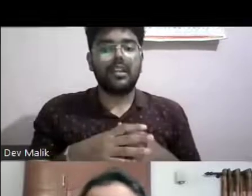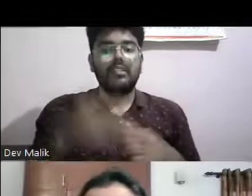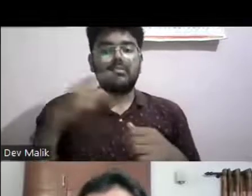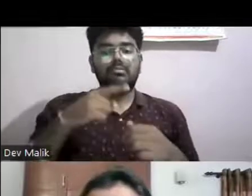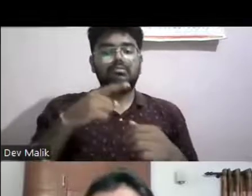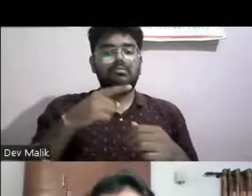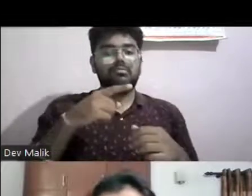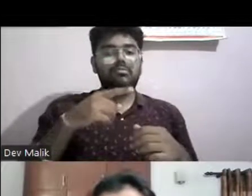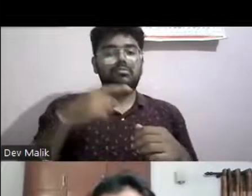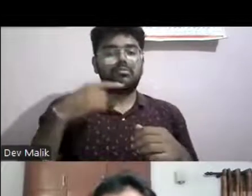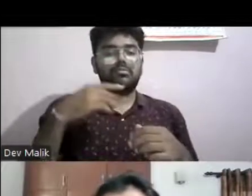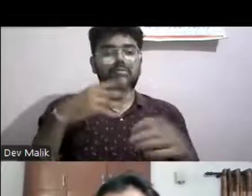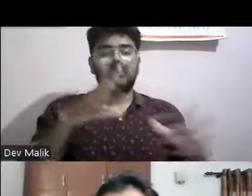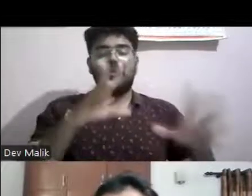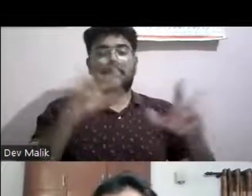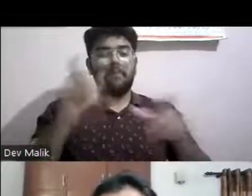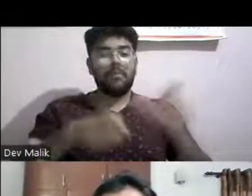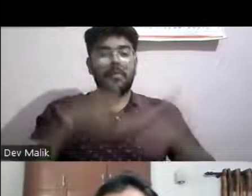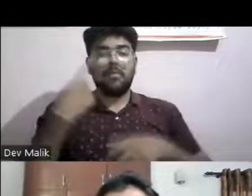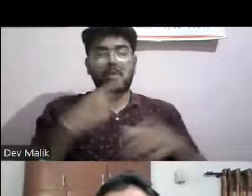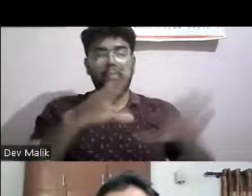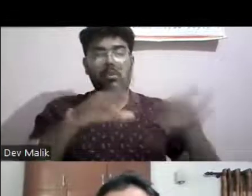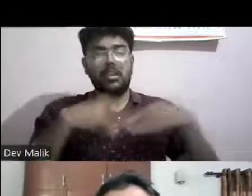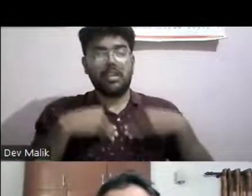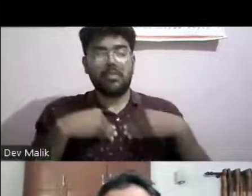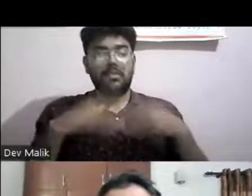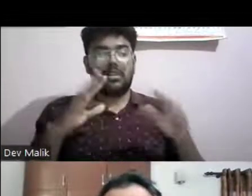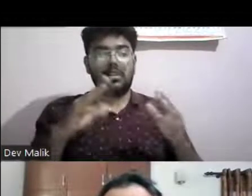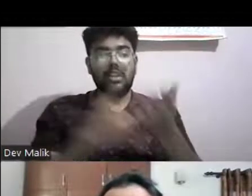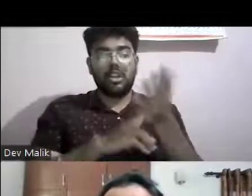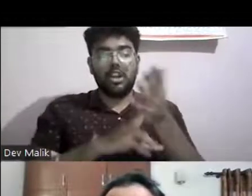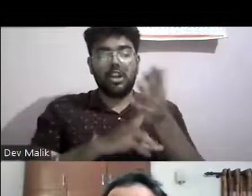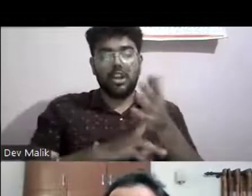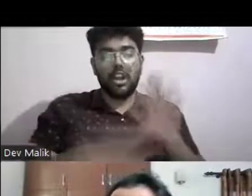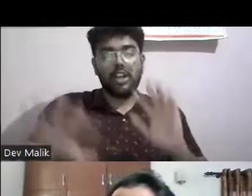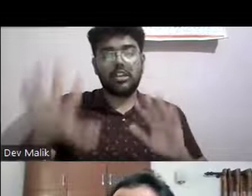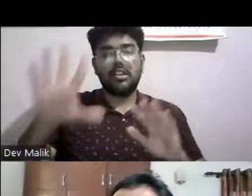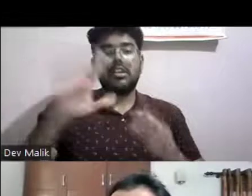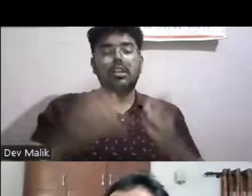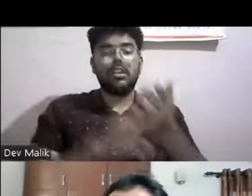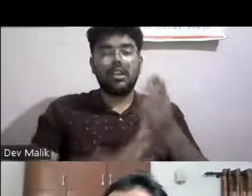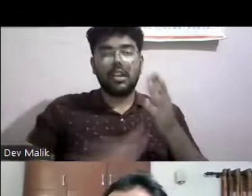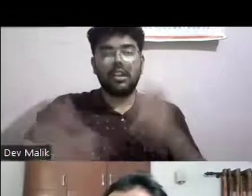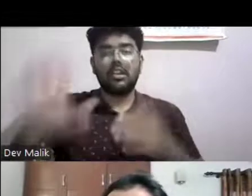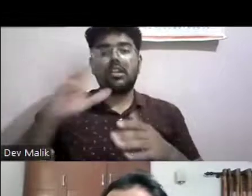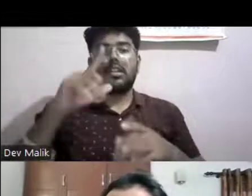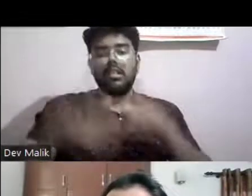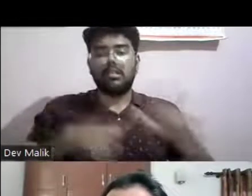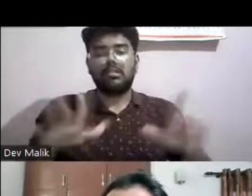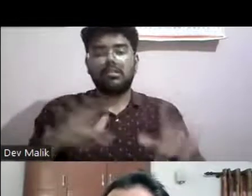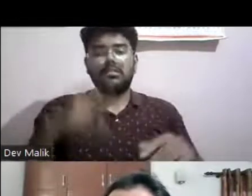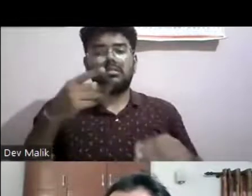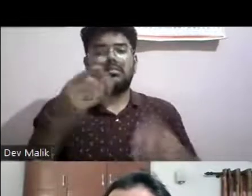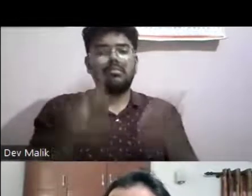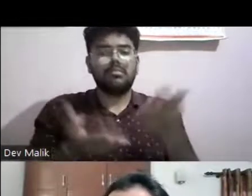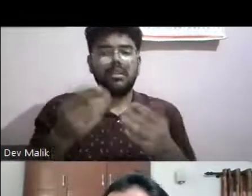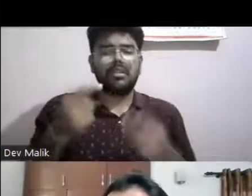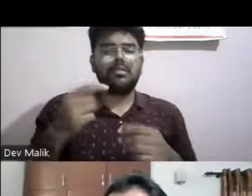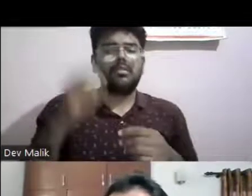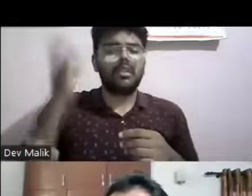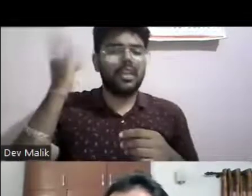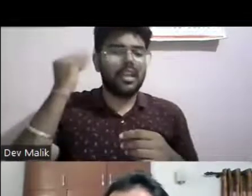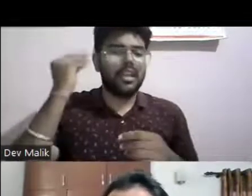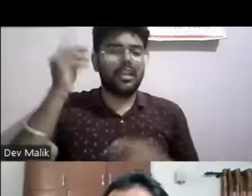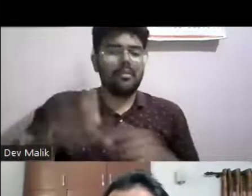calls this as irrationality, may be that hearing people don't actually see sign language, even when they look directly at